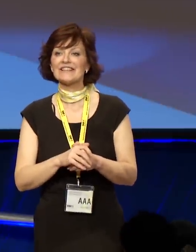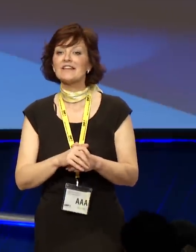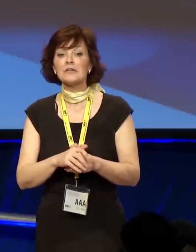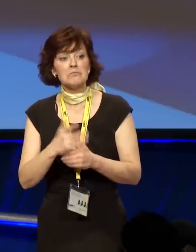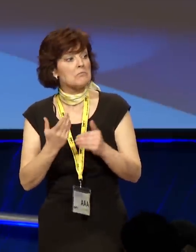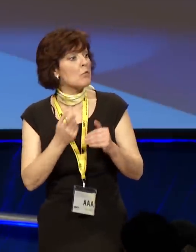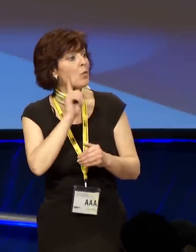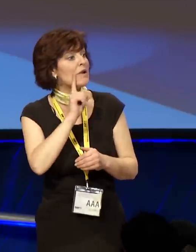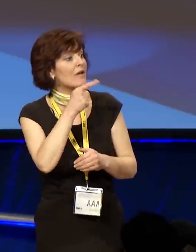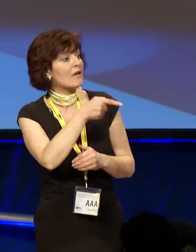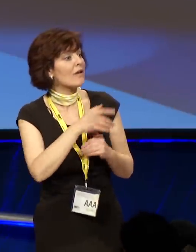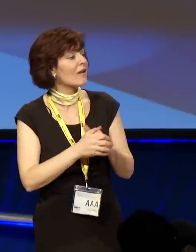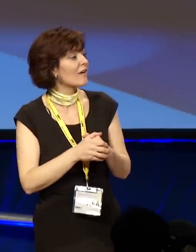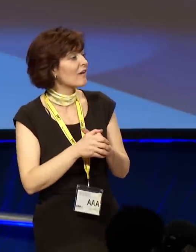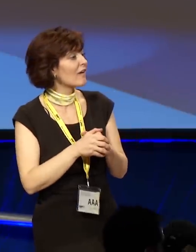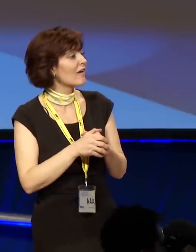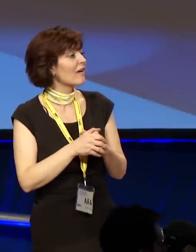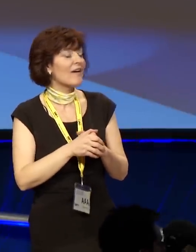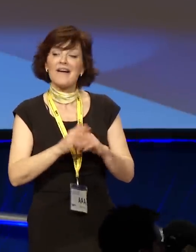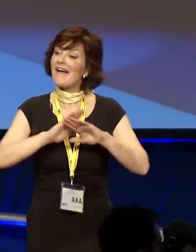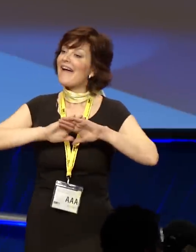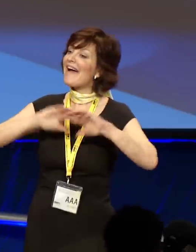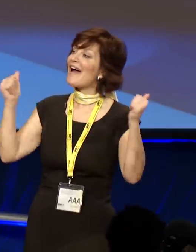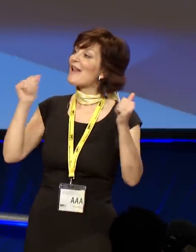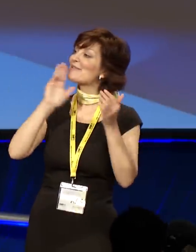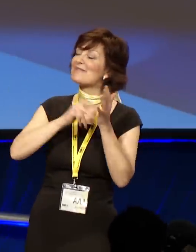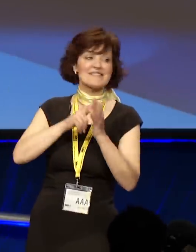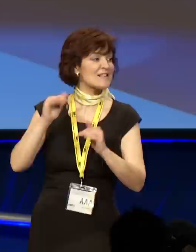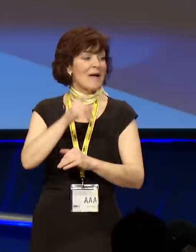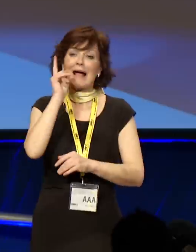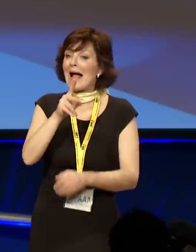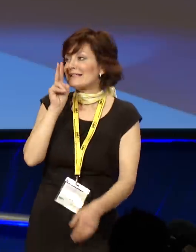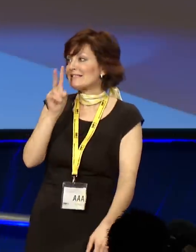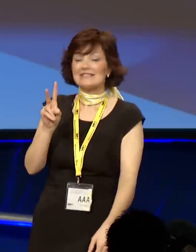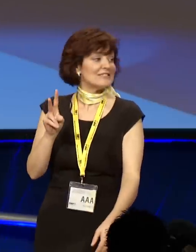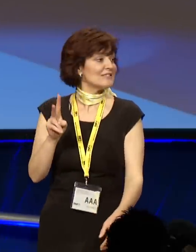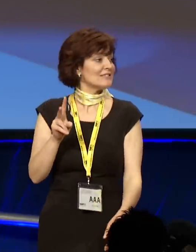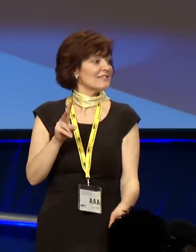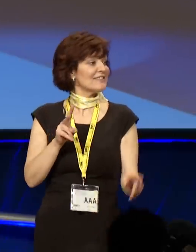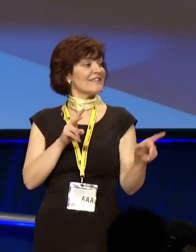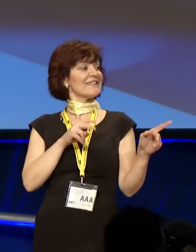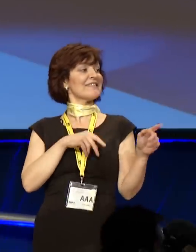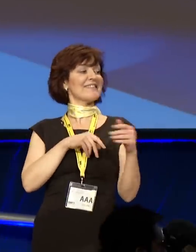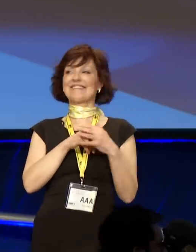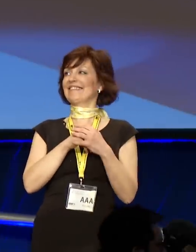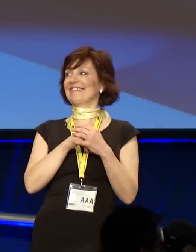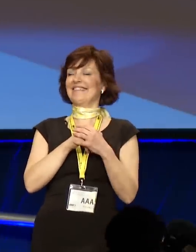Okay, lady at the bottom, end here. Hello, Mr. Salmond. I can't see you, but I'm just going to say hello.